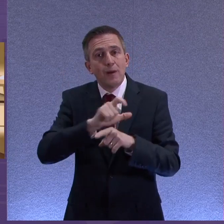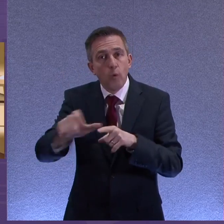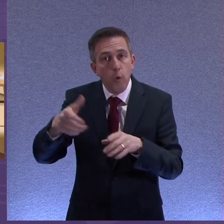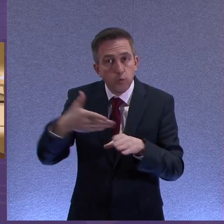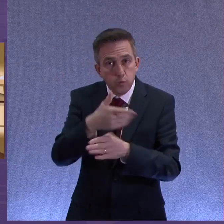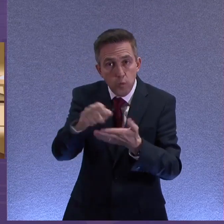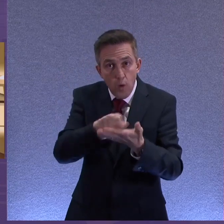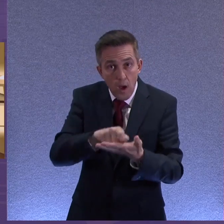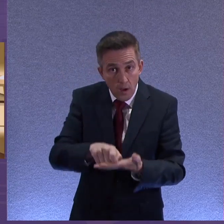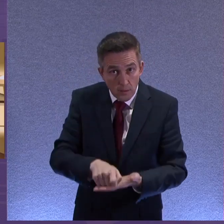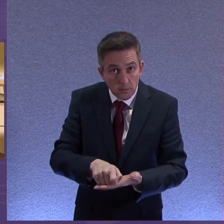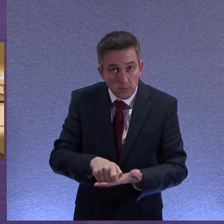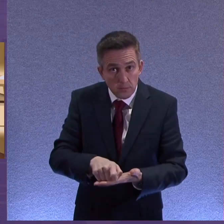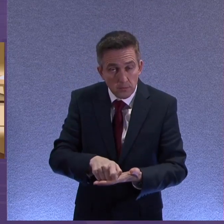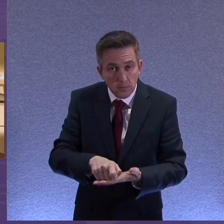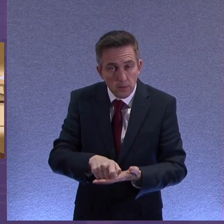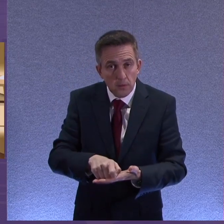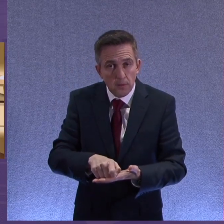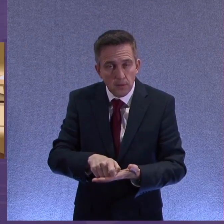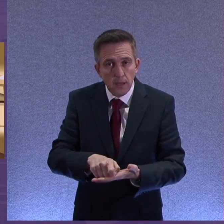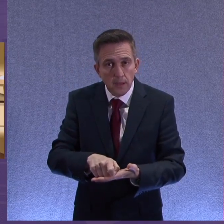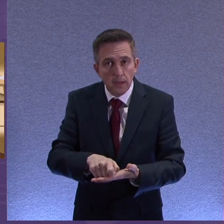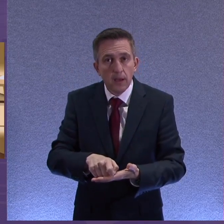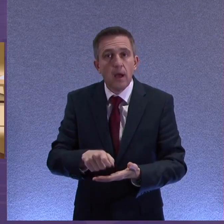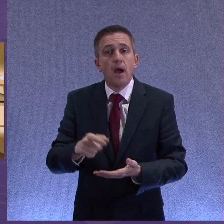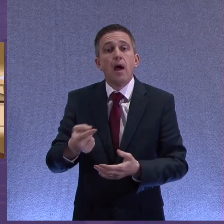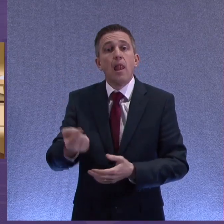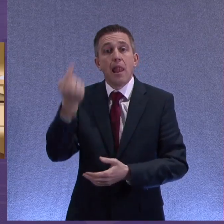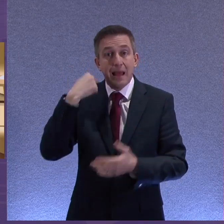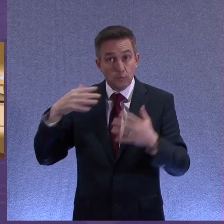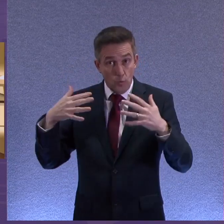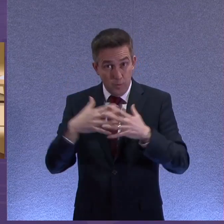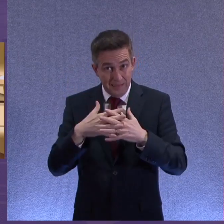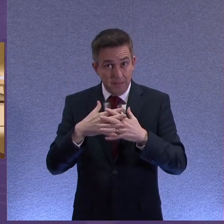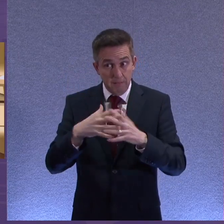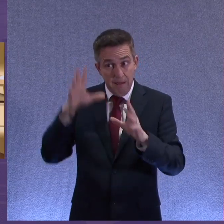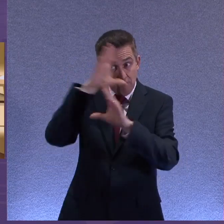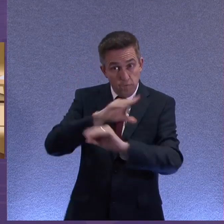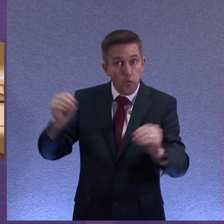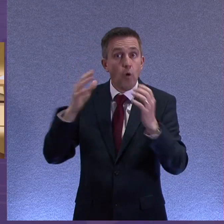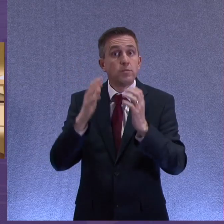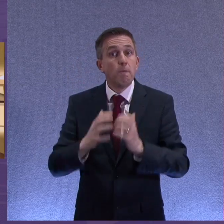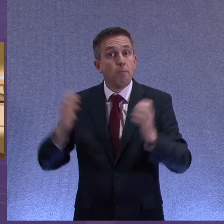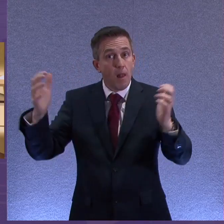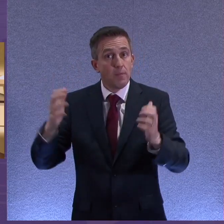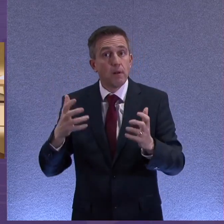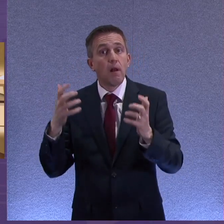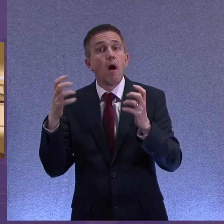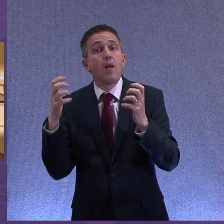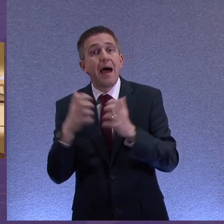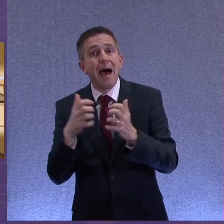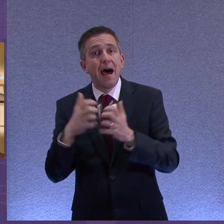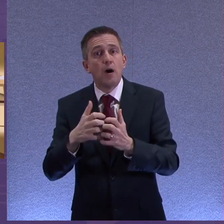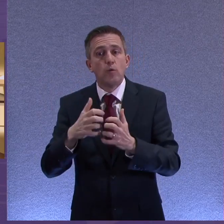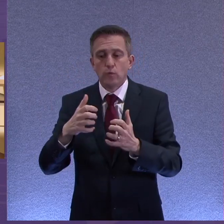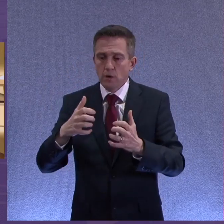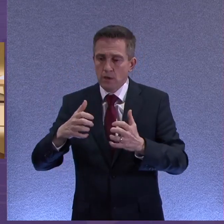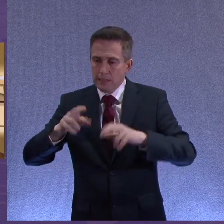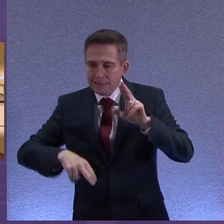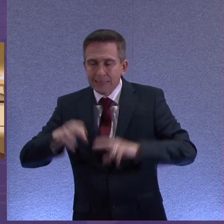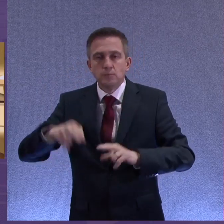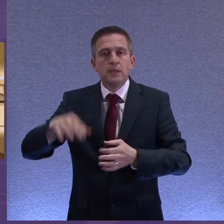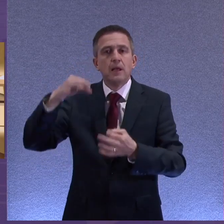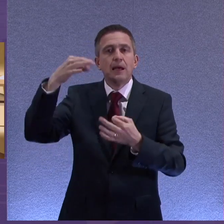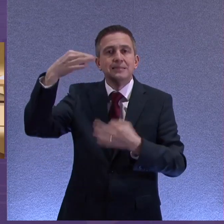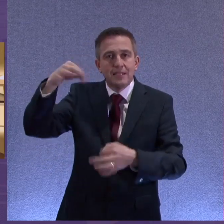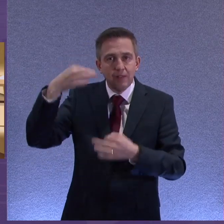obviously the material that I set out to Parliament last week in relation to the certification approach is being actively